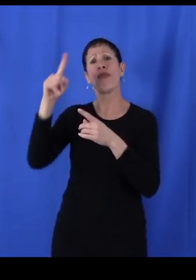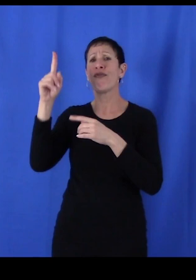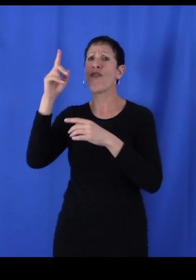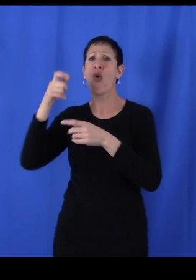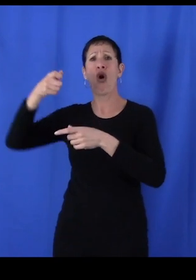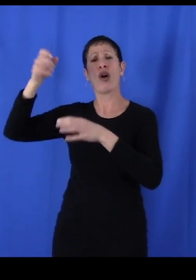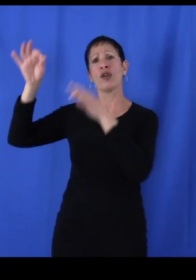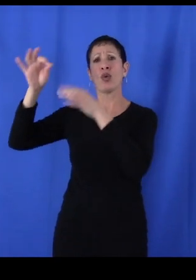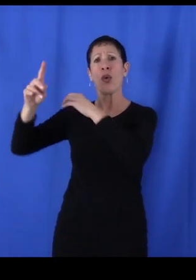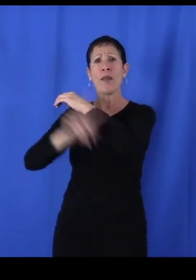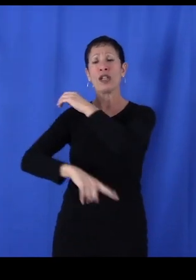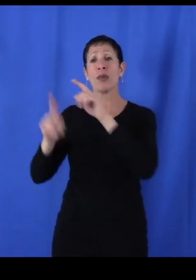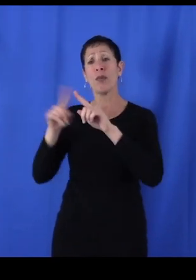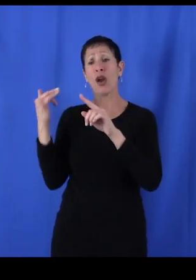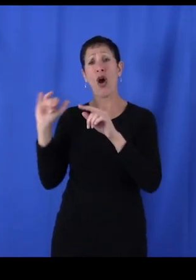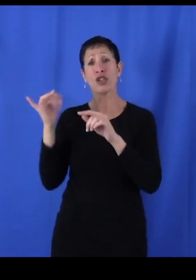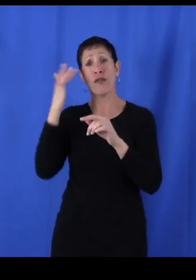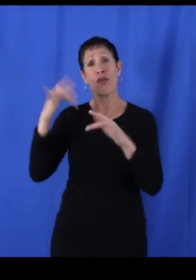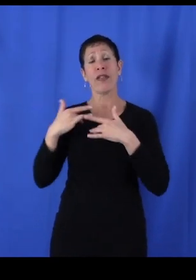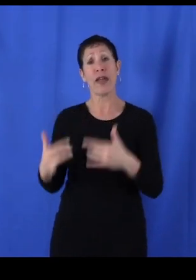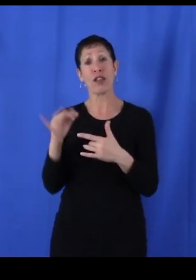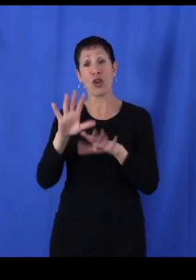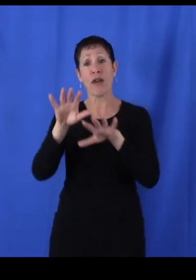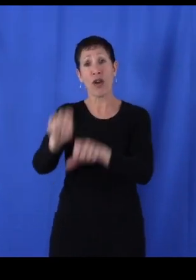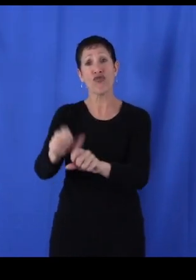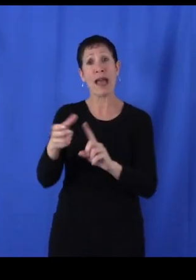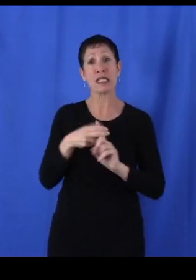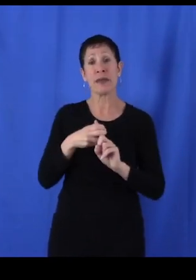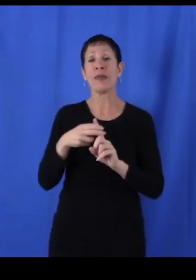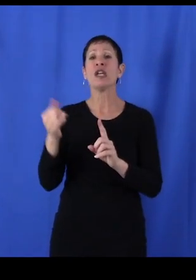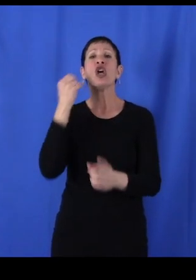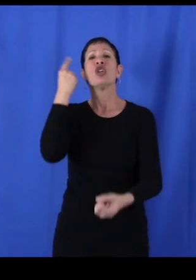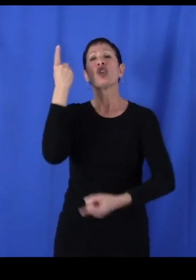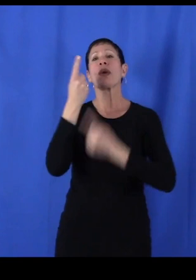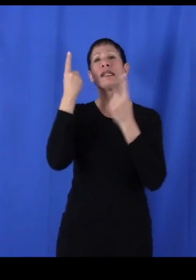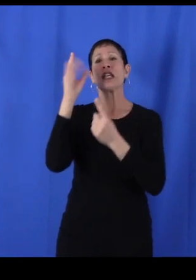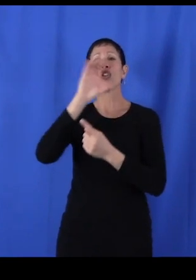but also in the likelihood of arrest. So consider